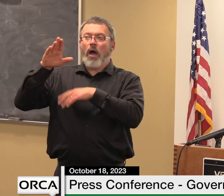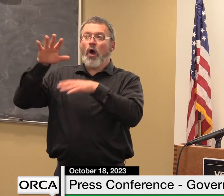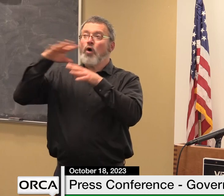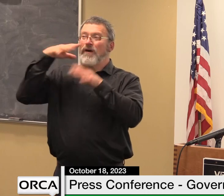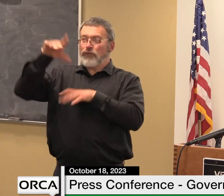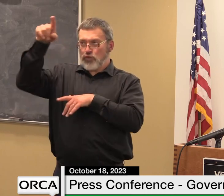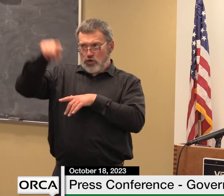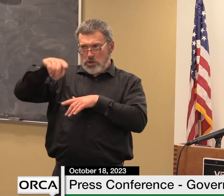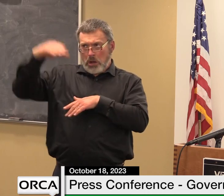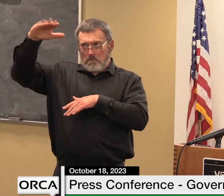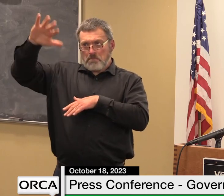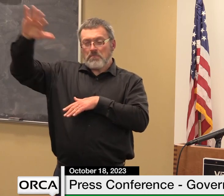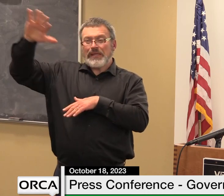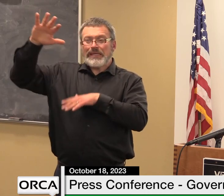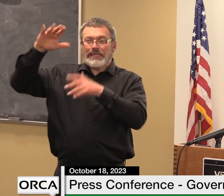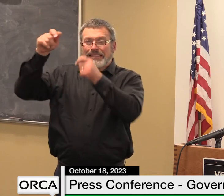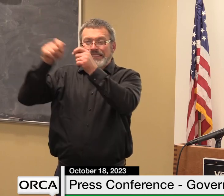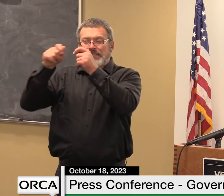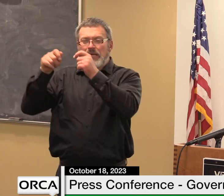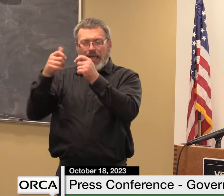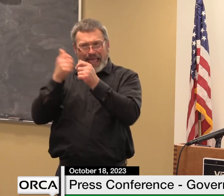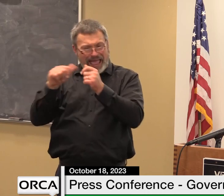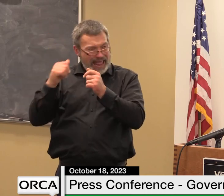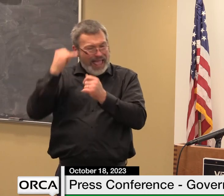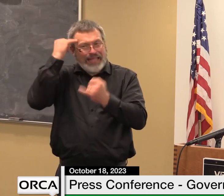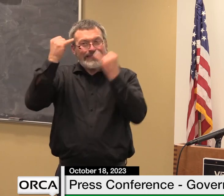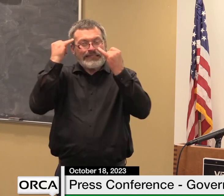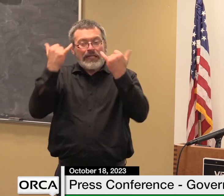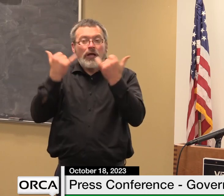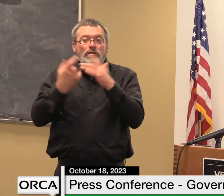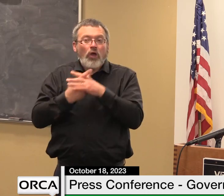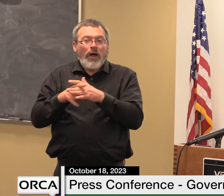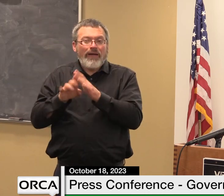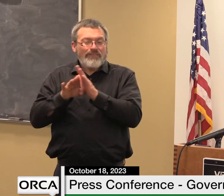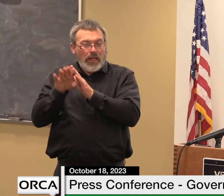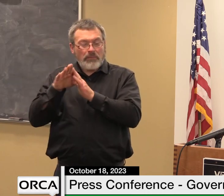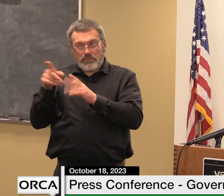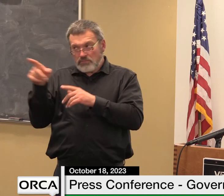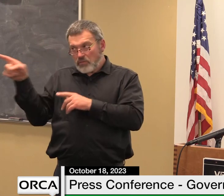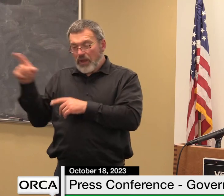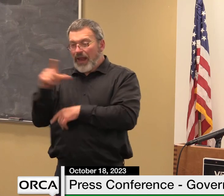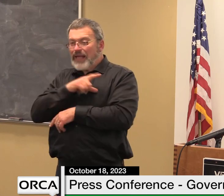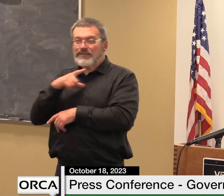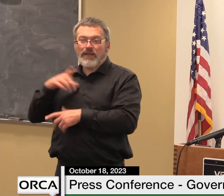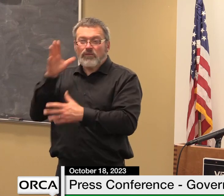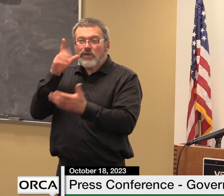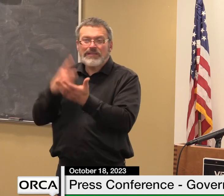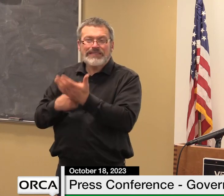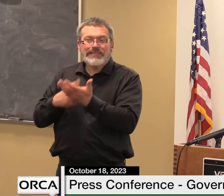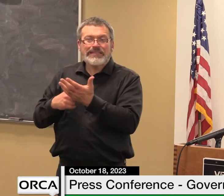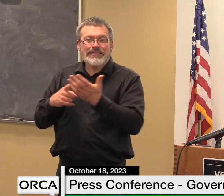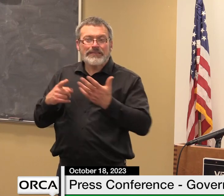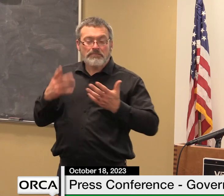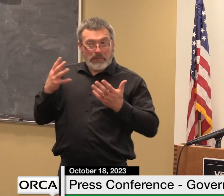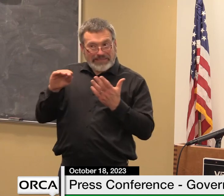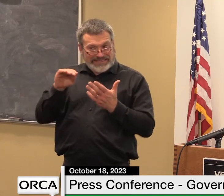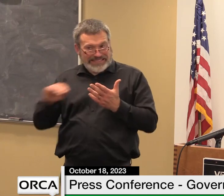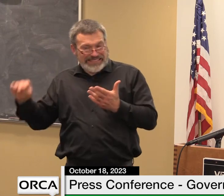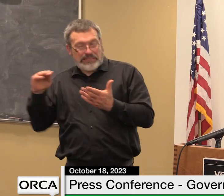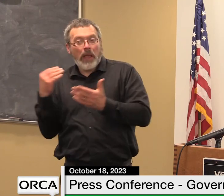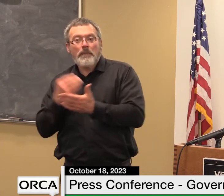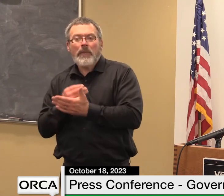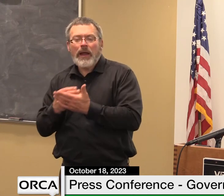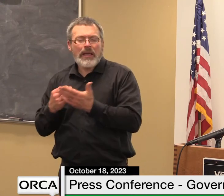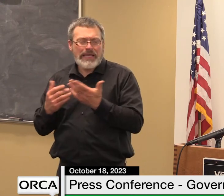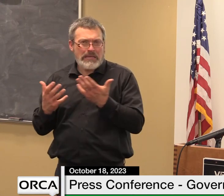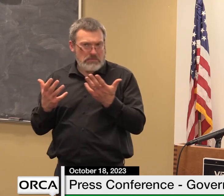for next legislative session? Lawmakers are already working on a bill to put some money aside. What how are you thinking about it this session? Well,